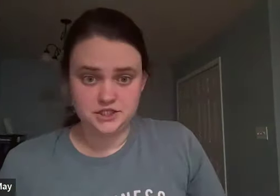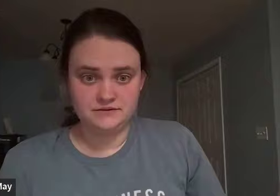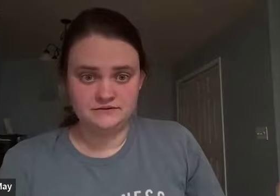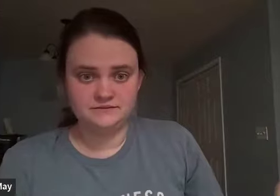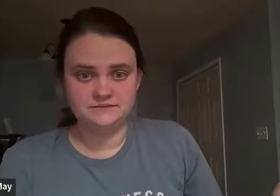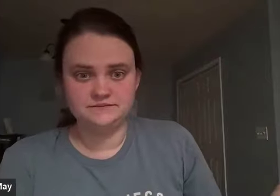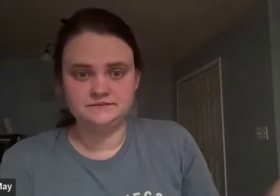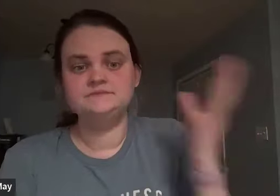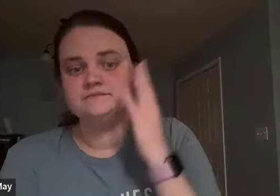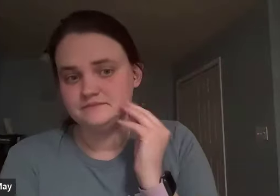Peach.